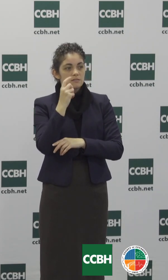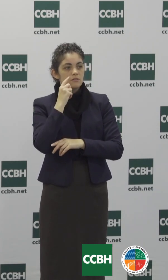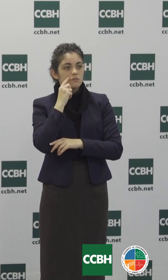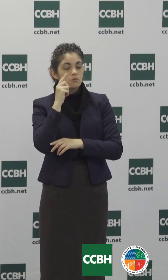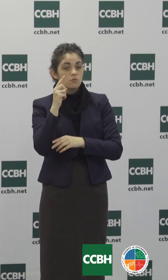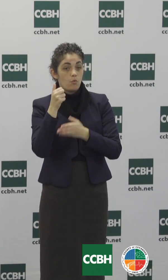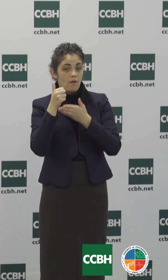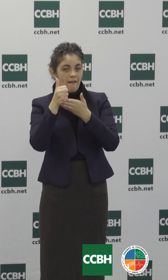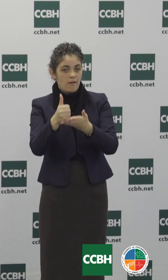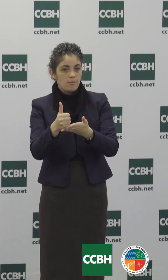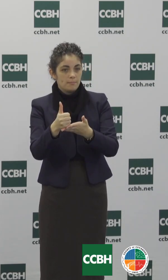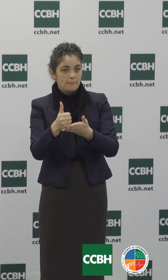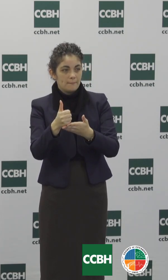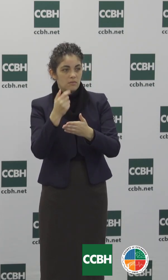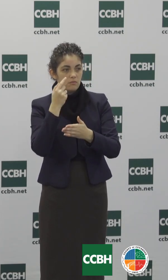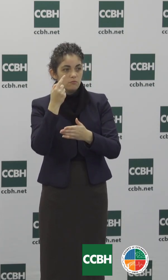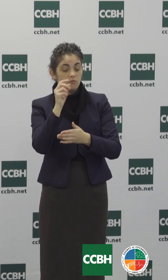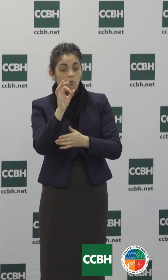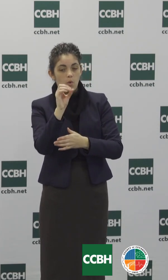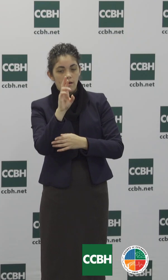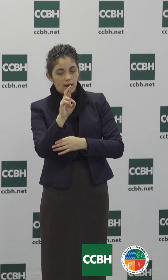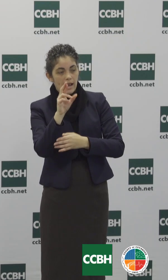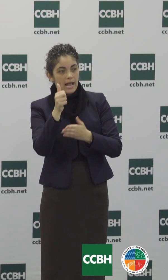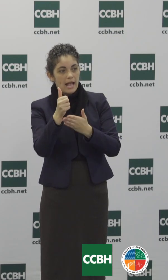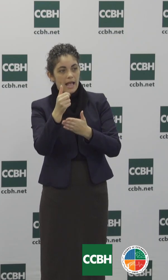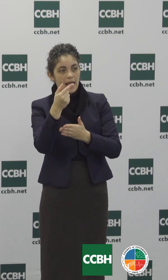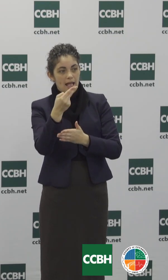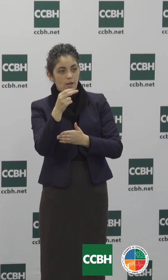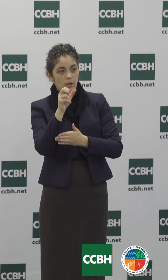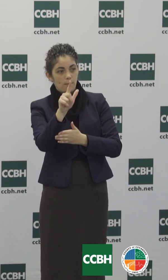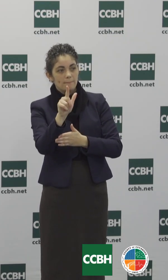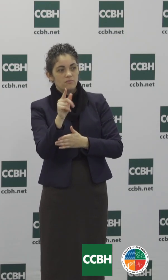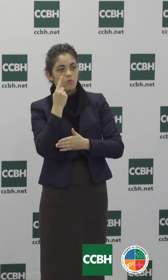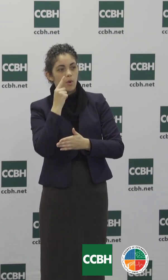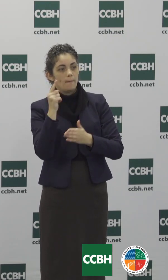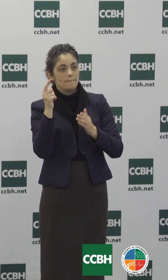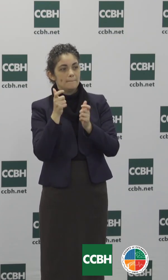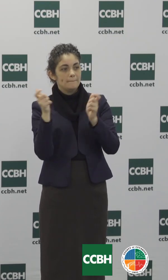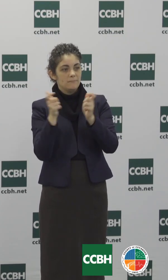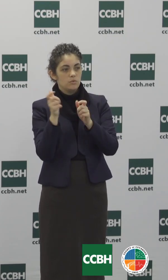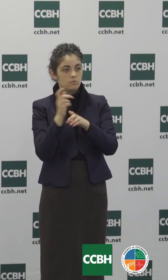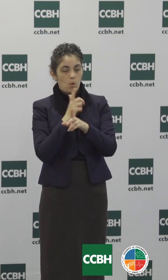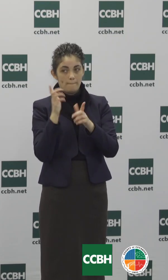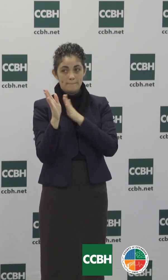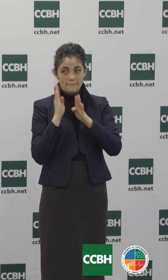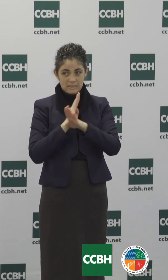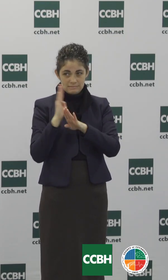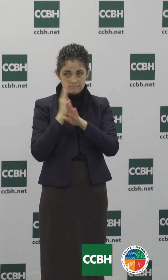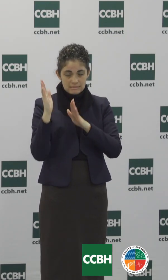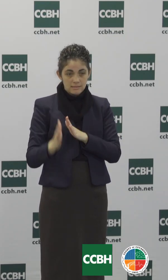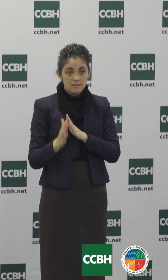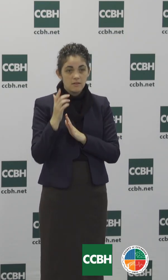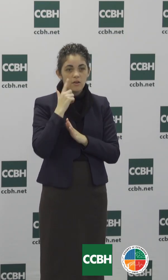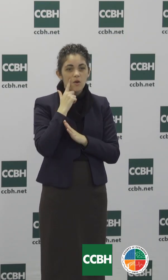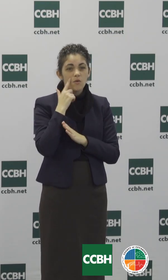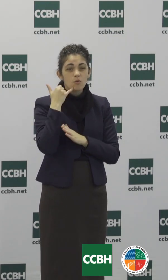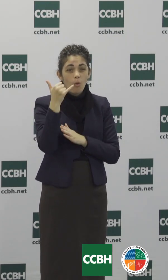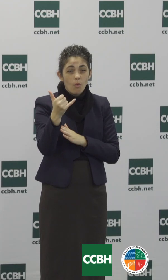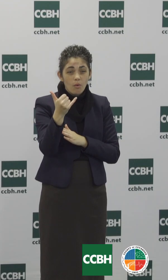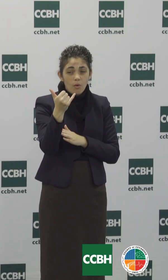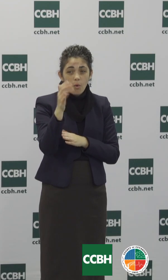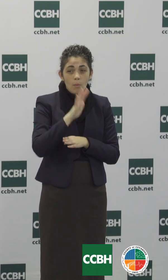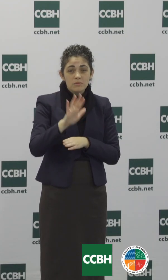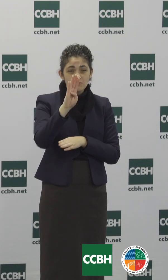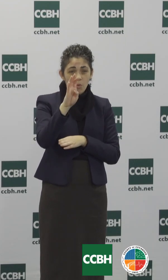cuyahogacounty.us/helpforbusiness. The Resource Center over the last couple weeks has received calls from about 400